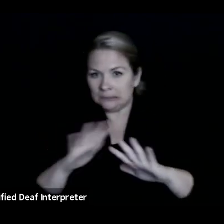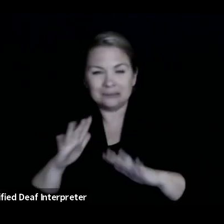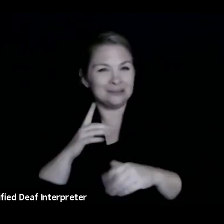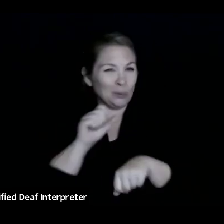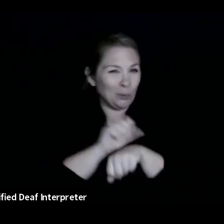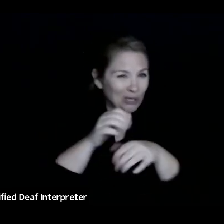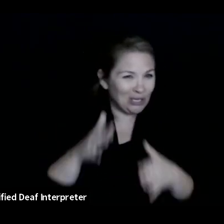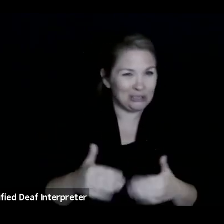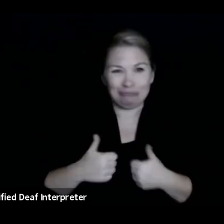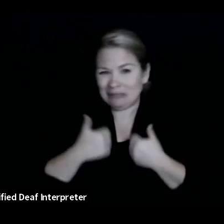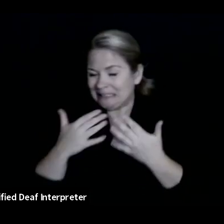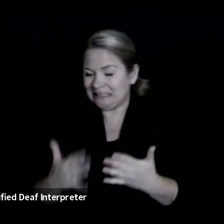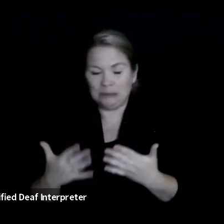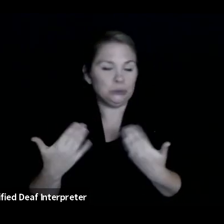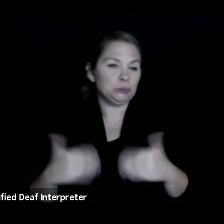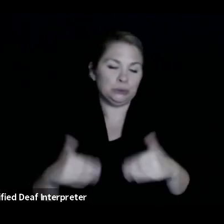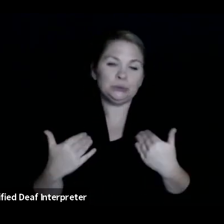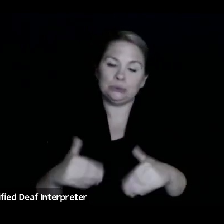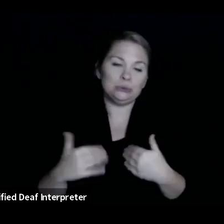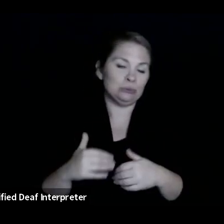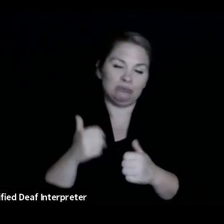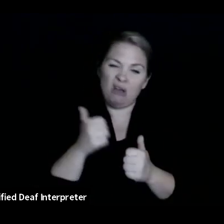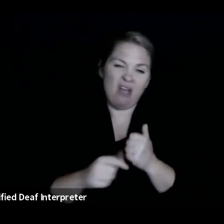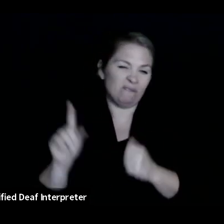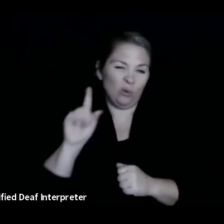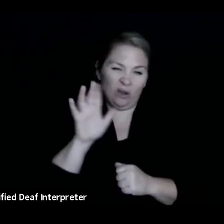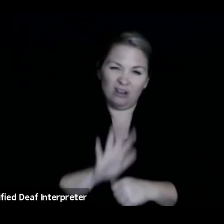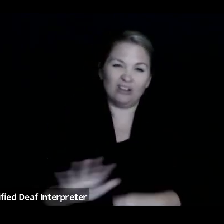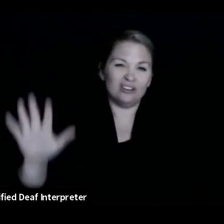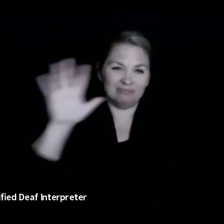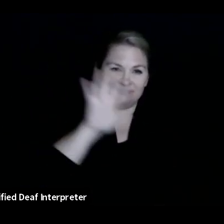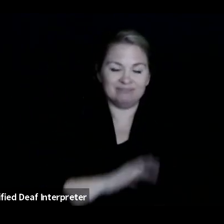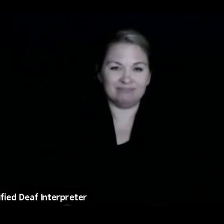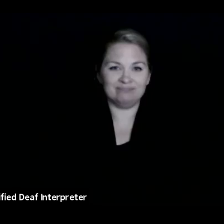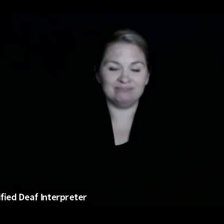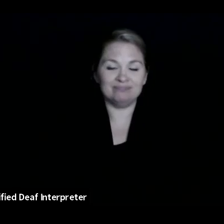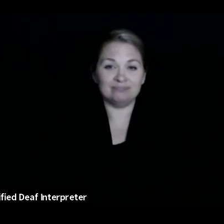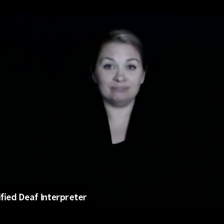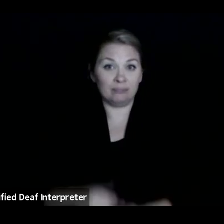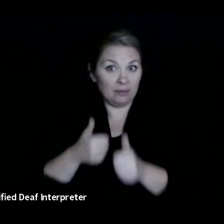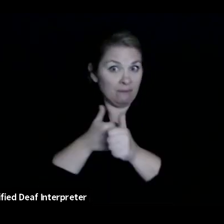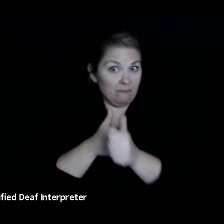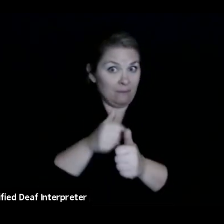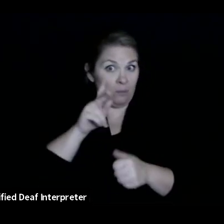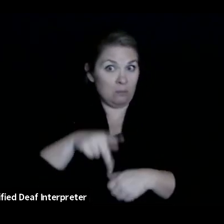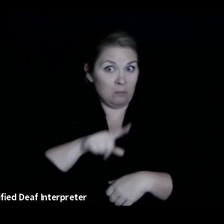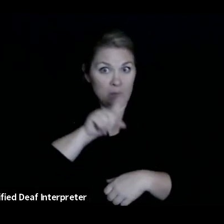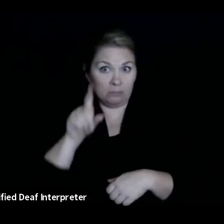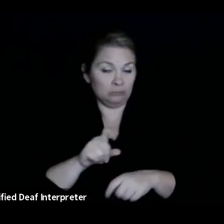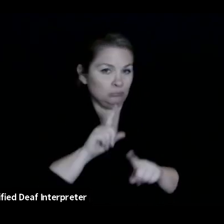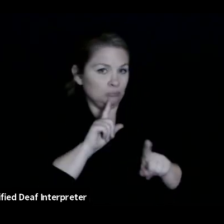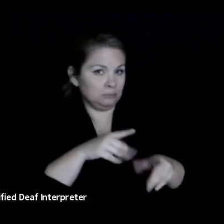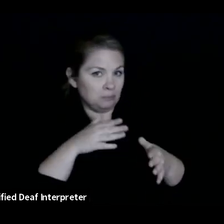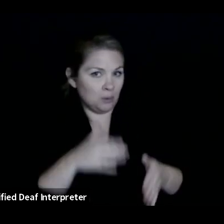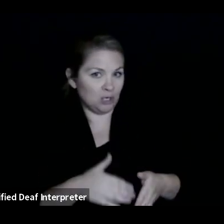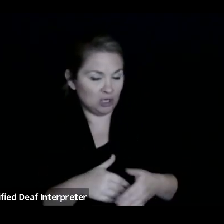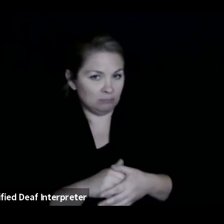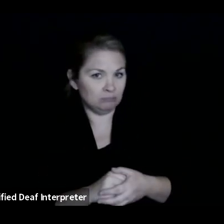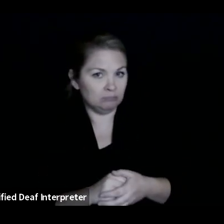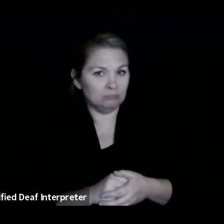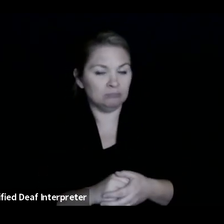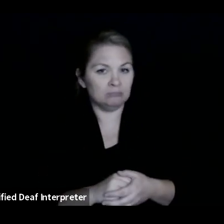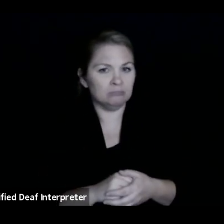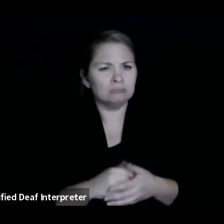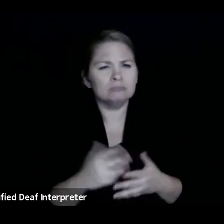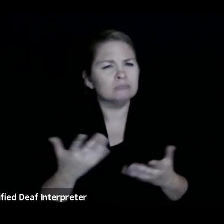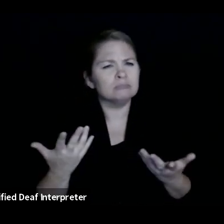As a follow-up to that, can you provide a broader perspective on the outbreaks? Is it just bars still? Is it spreading beyond the bars that we were